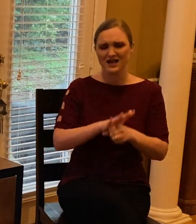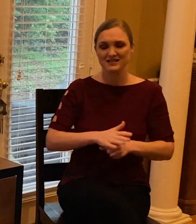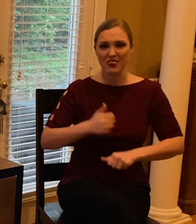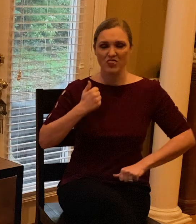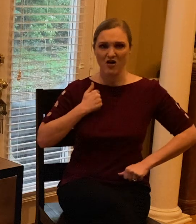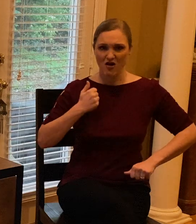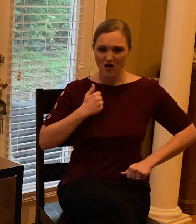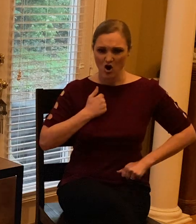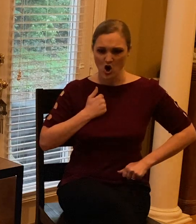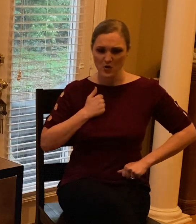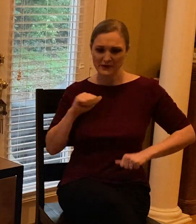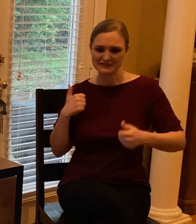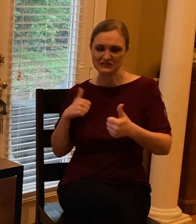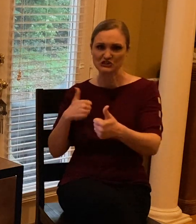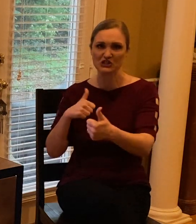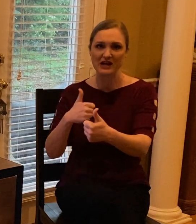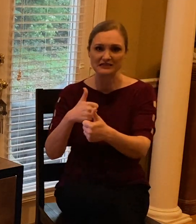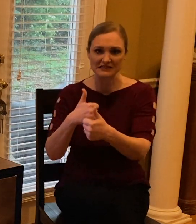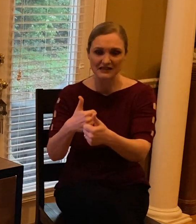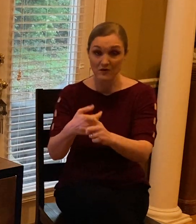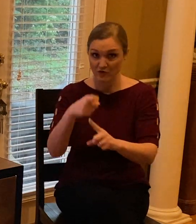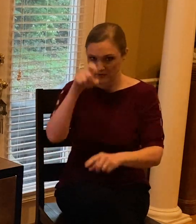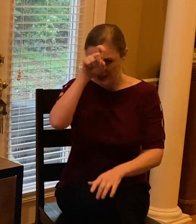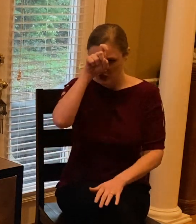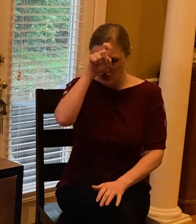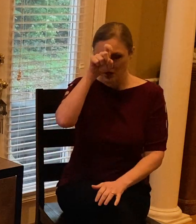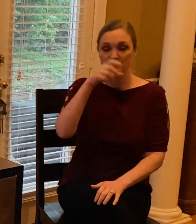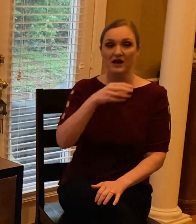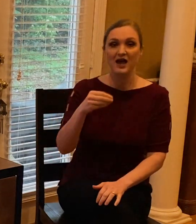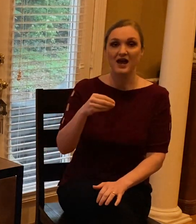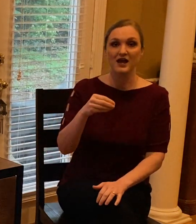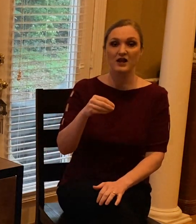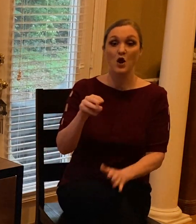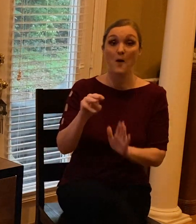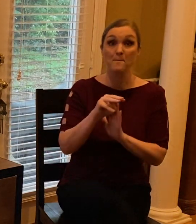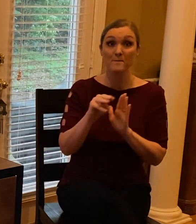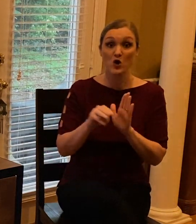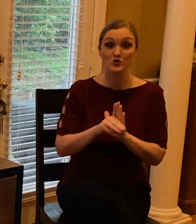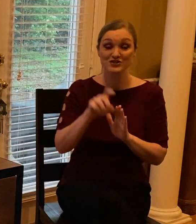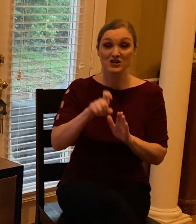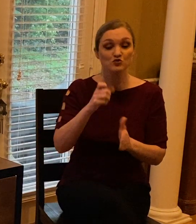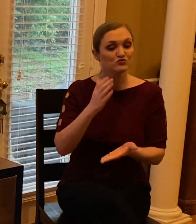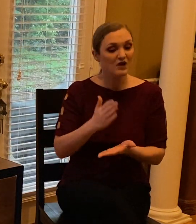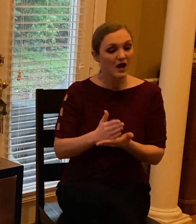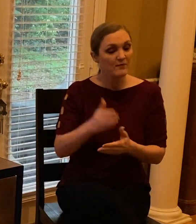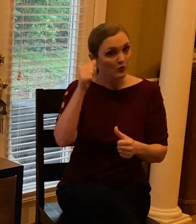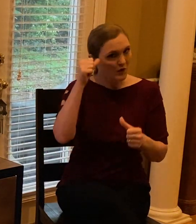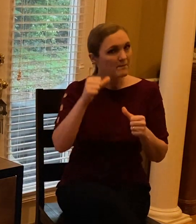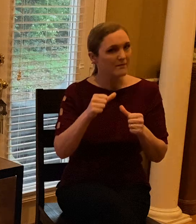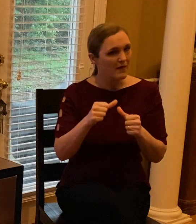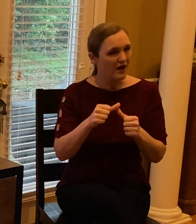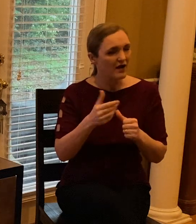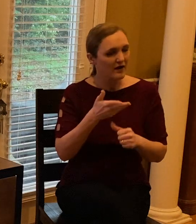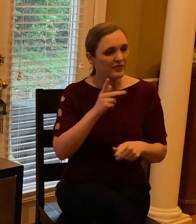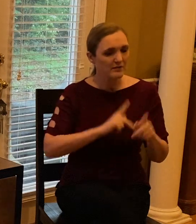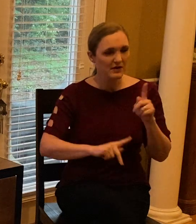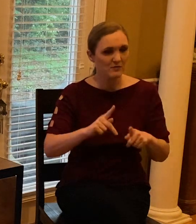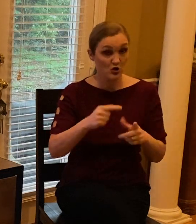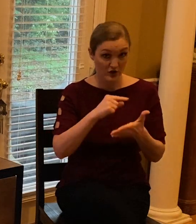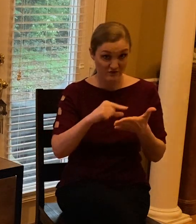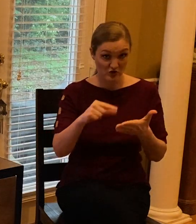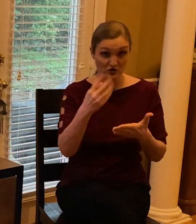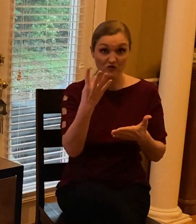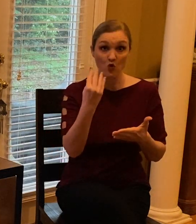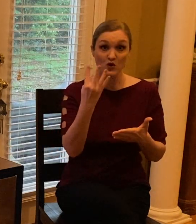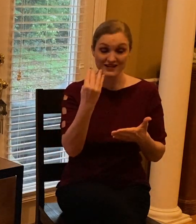down on them from Egypt, and Moses has to stop and remind the people in verse